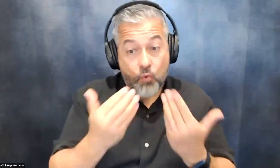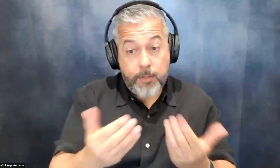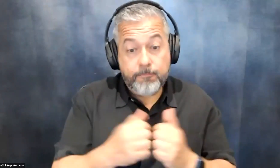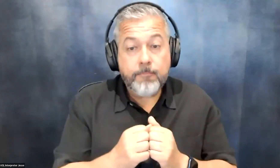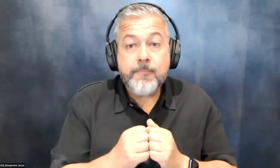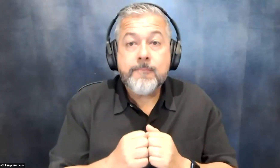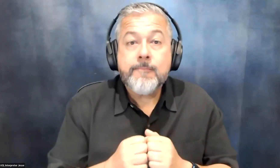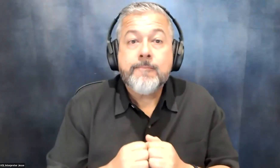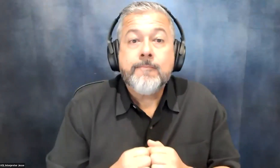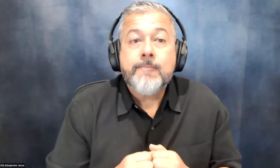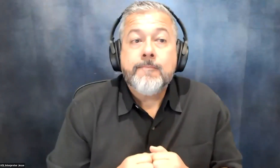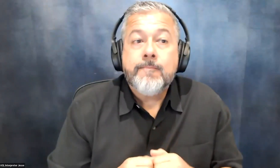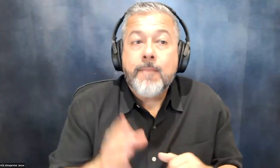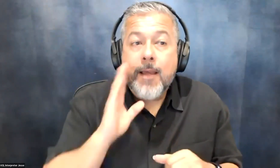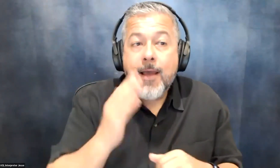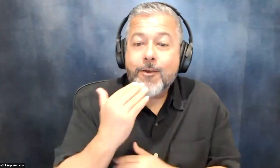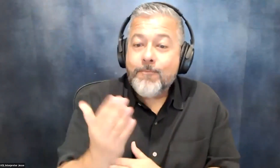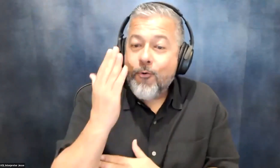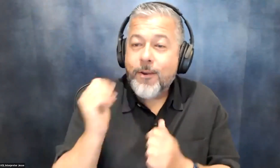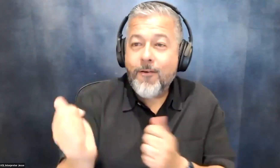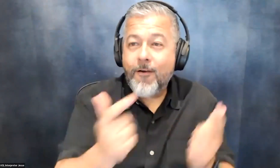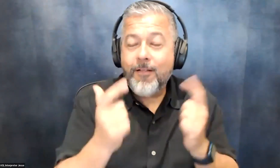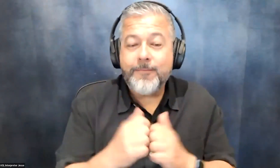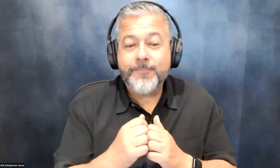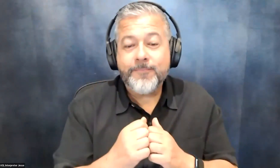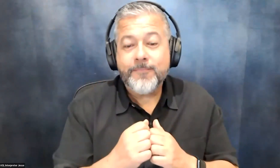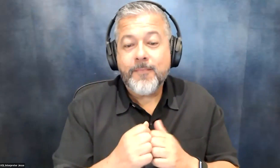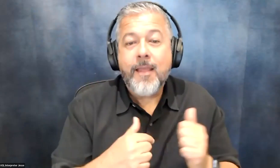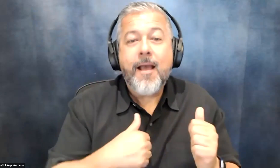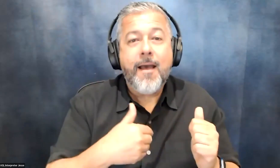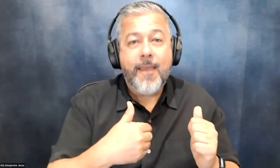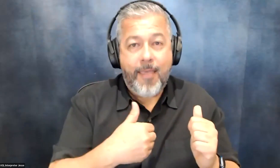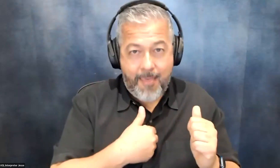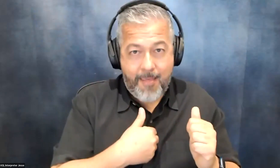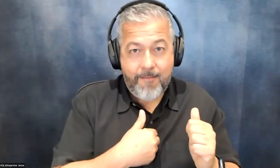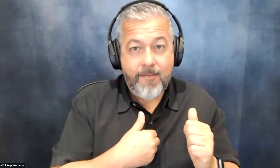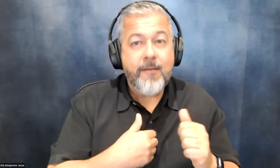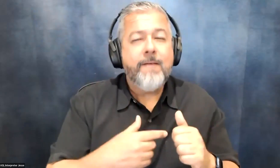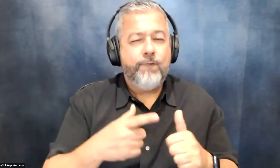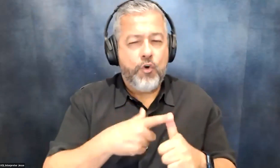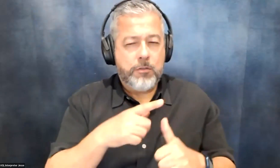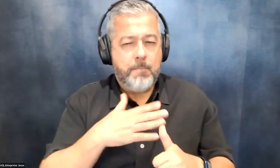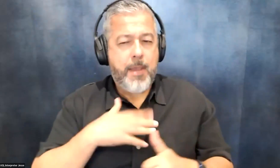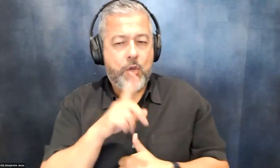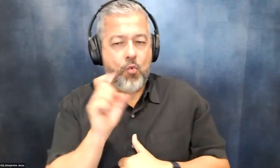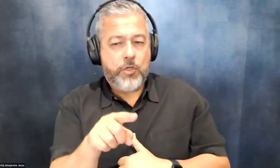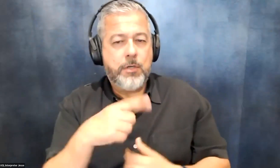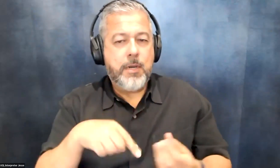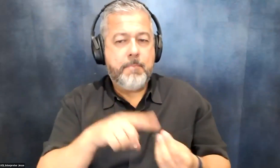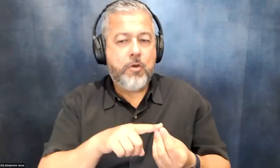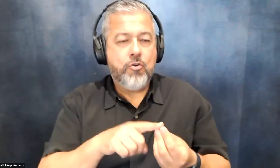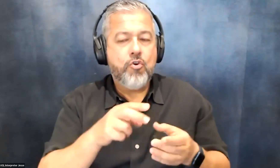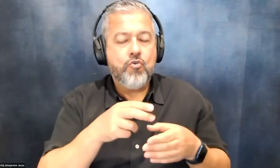Hi. Good morning, everyone. I have a question regarding the